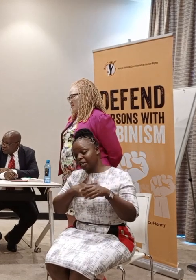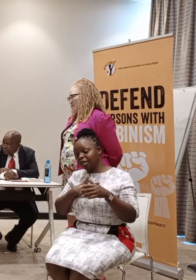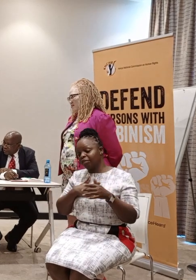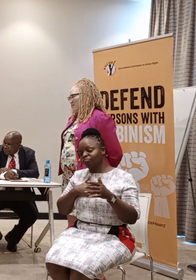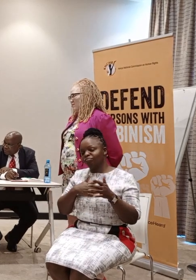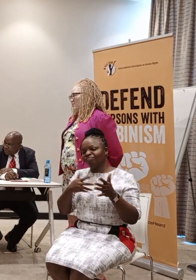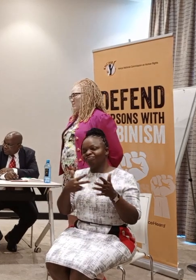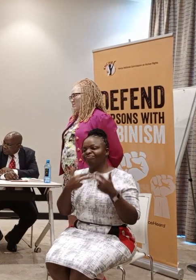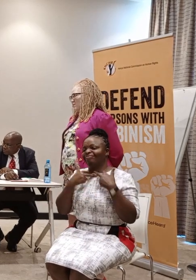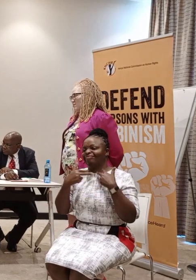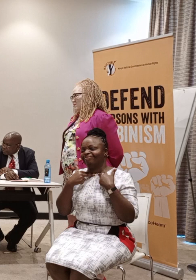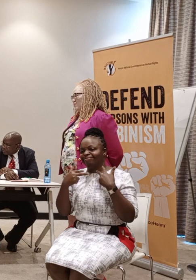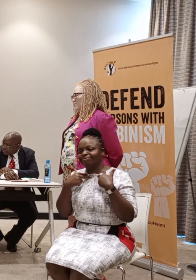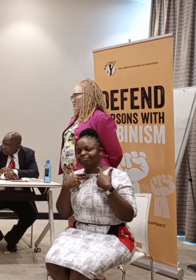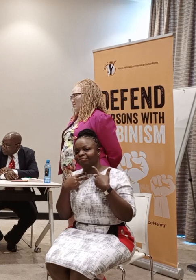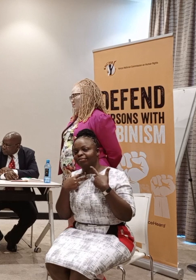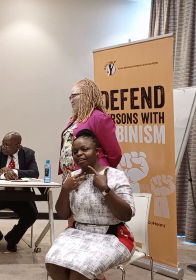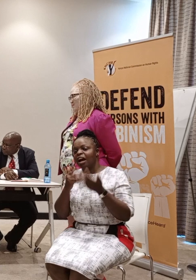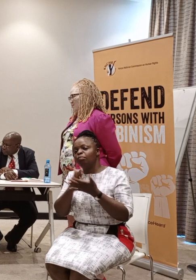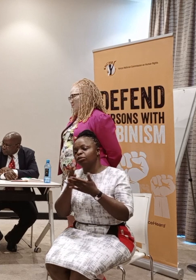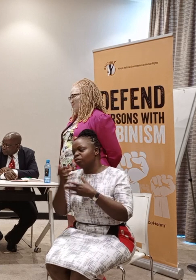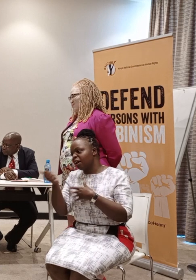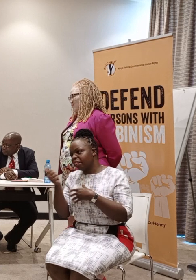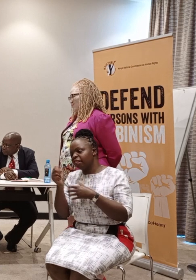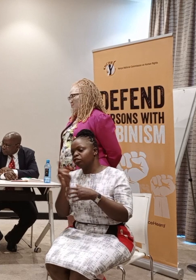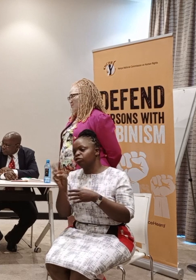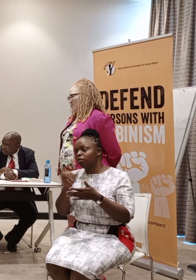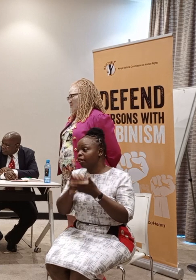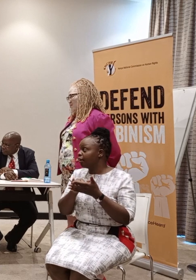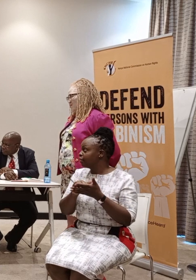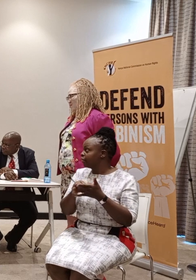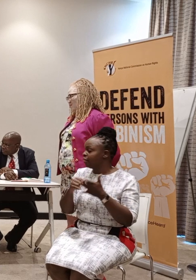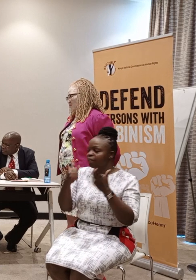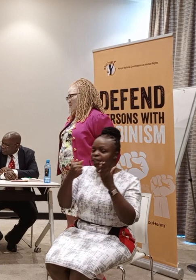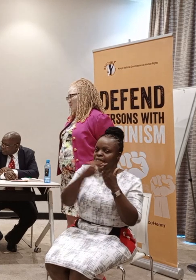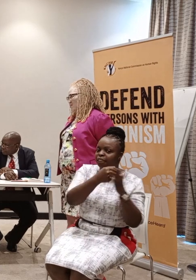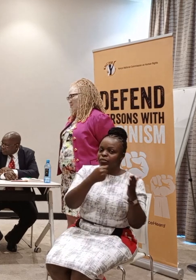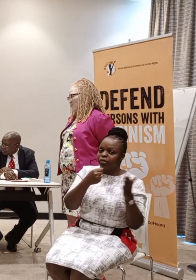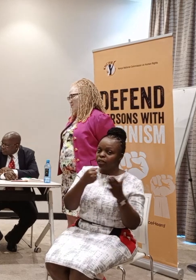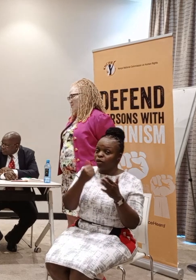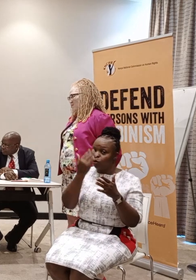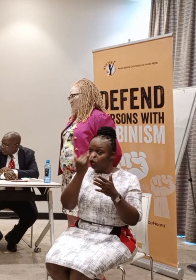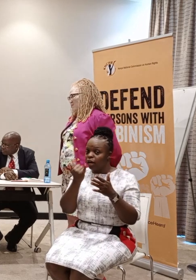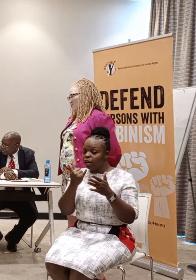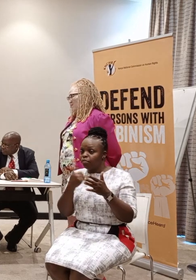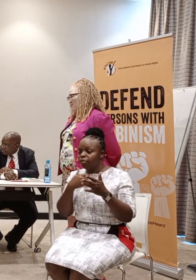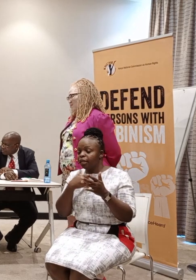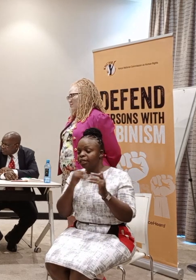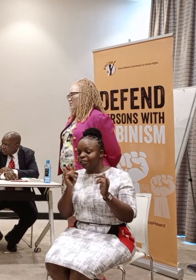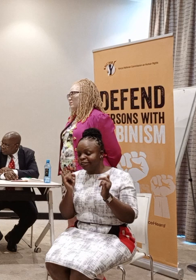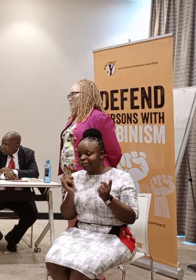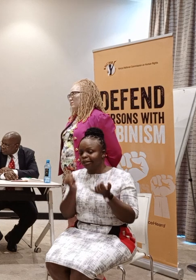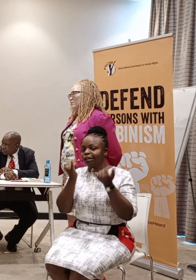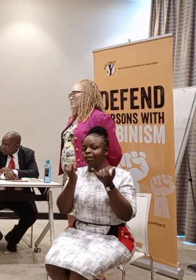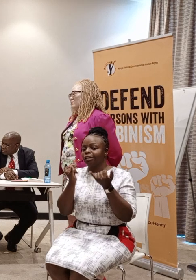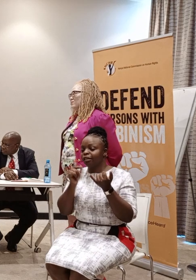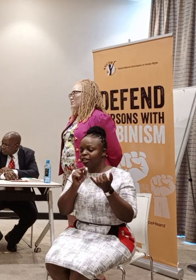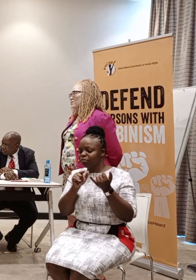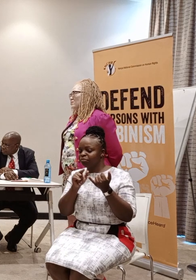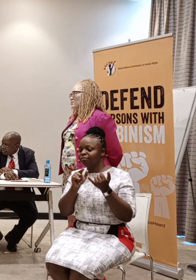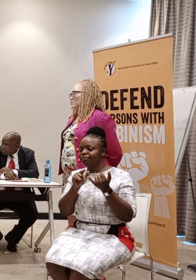you saw that. And they hit me here because I was winning, and he was getting very scared because I was rising in